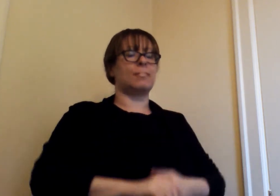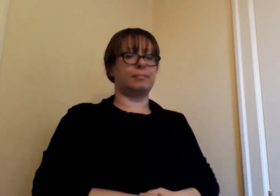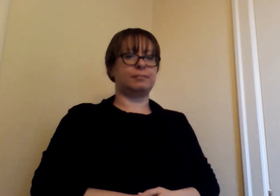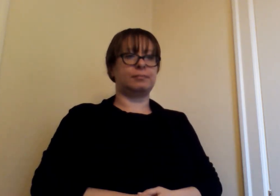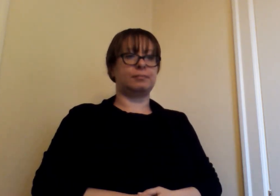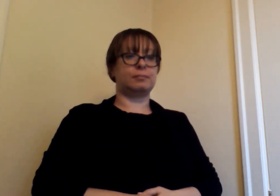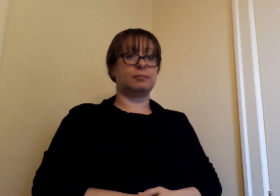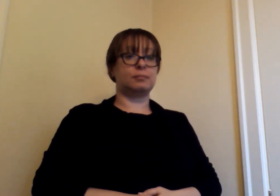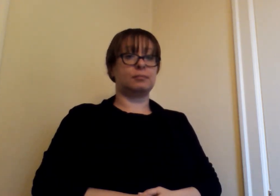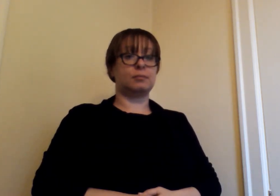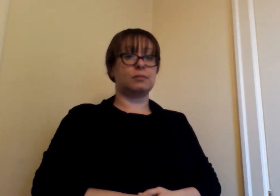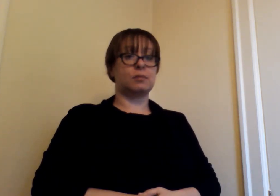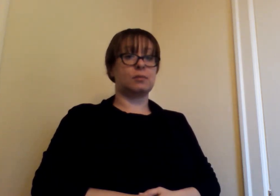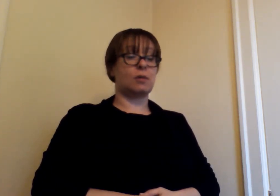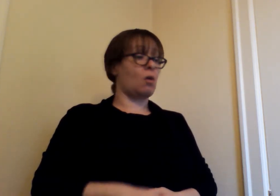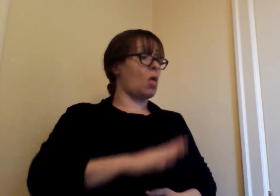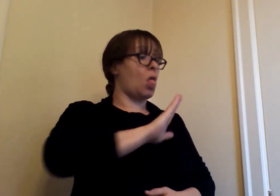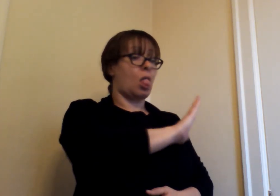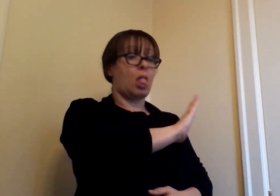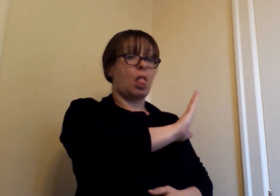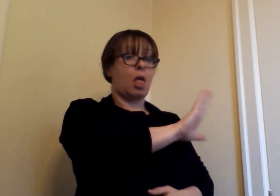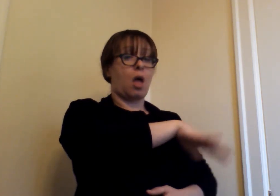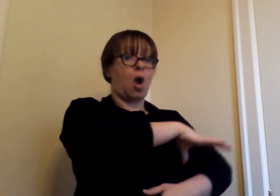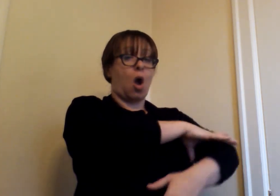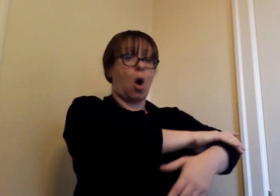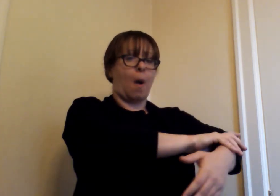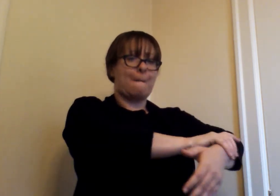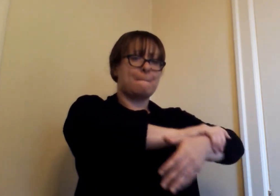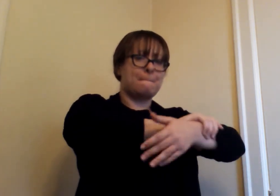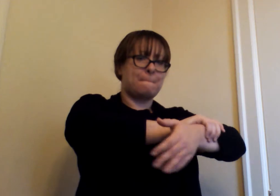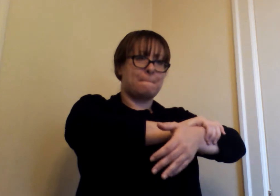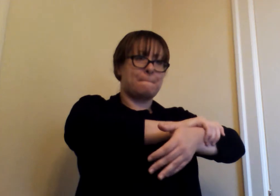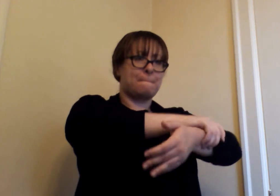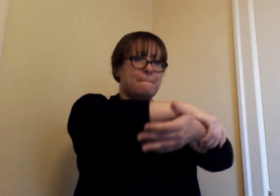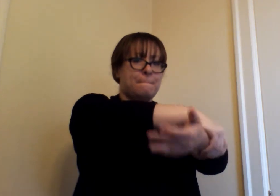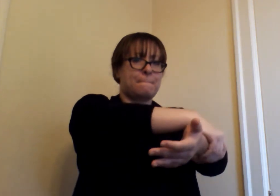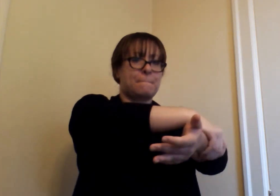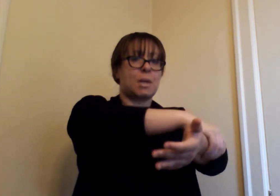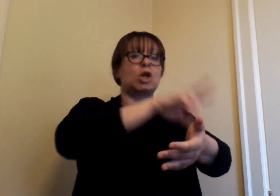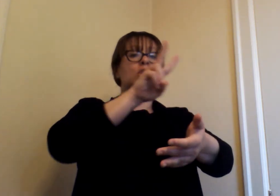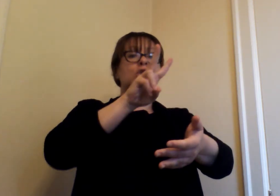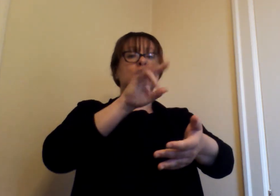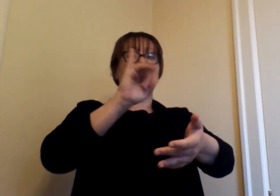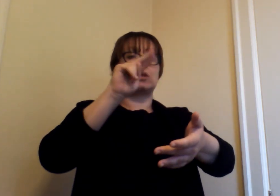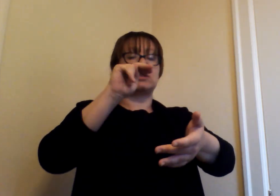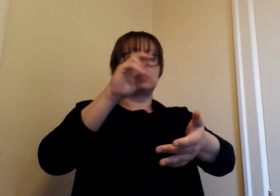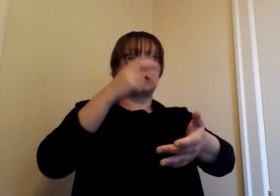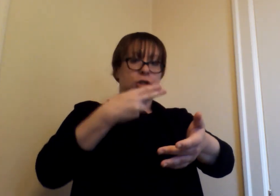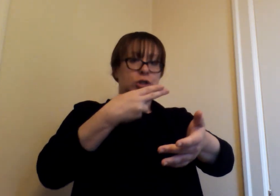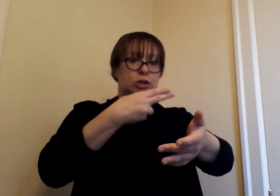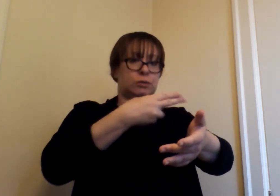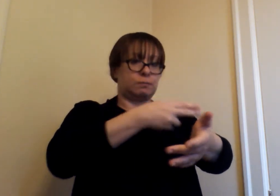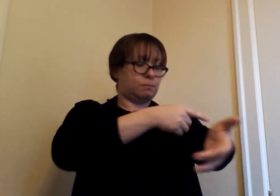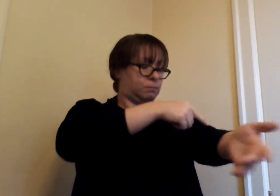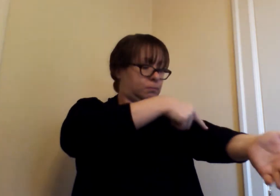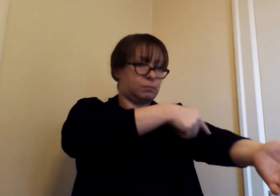Grasp the patient's arm firmly with your hand, placing your thumb approximately 2 inches below the intended puncture site. With your thumb, pull the